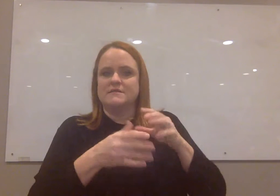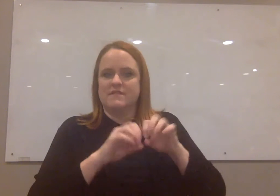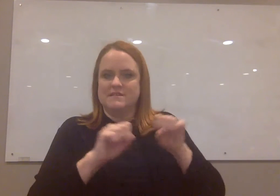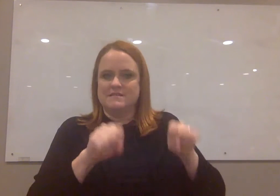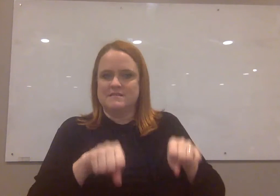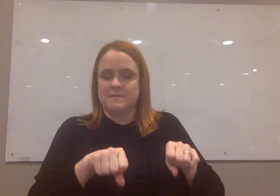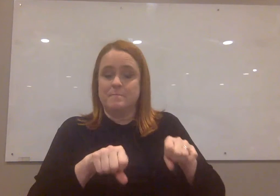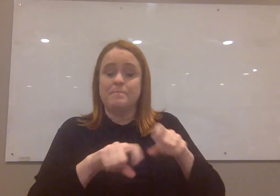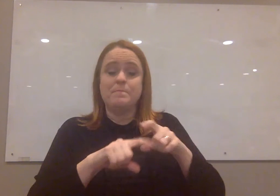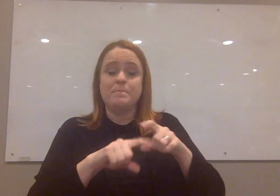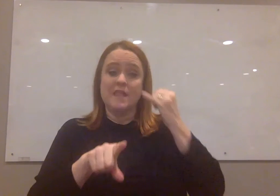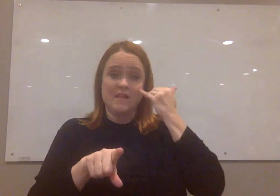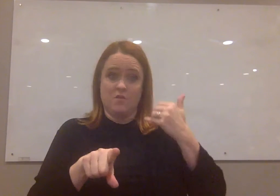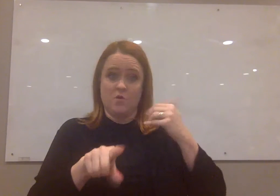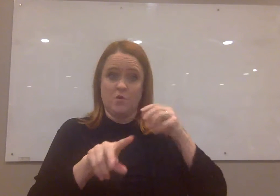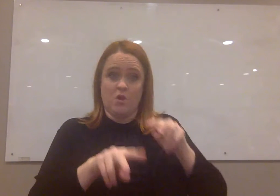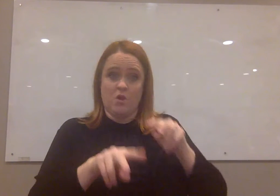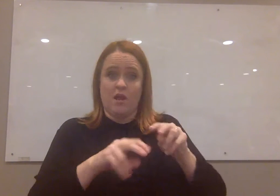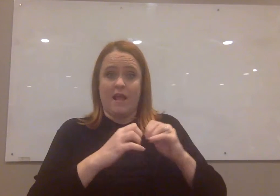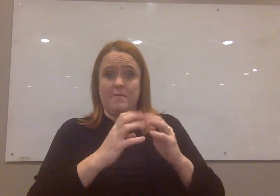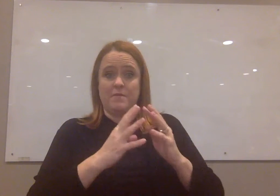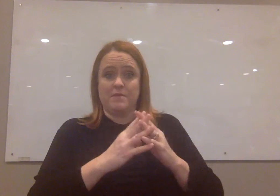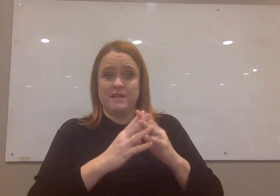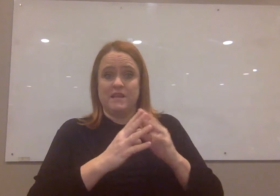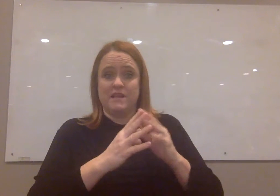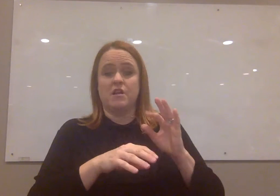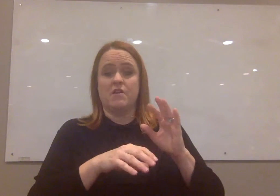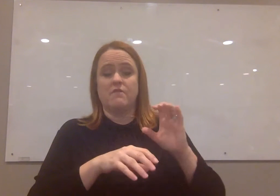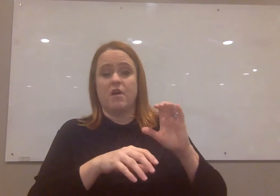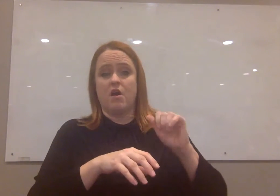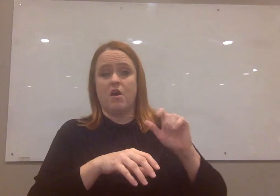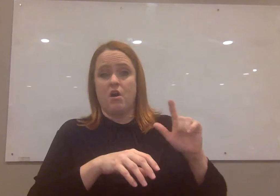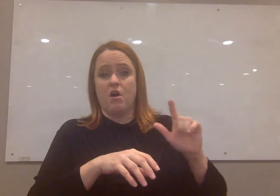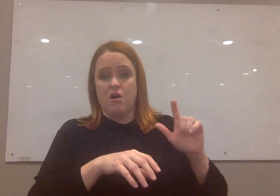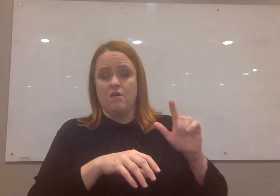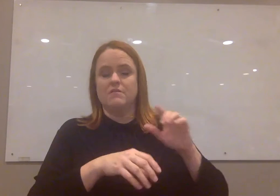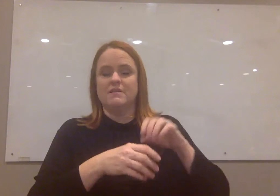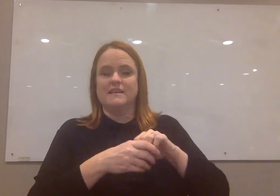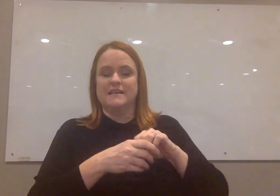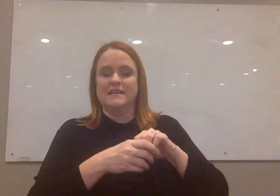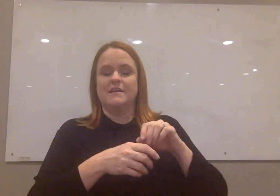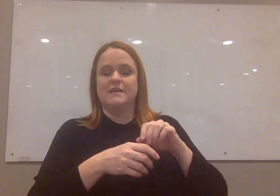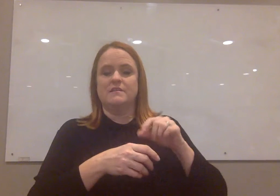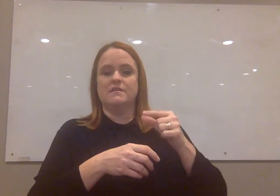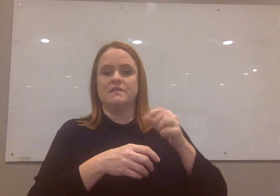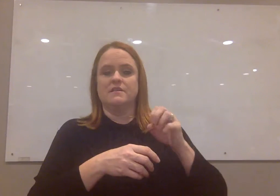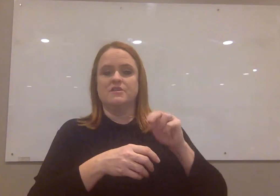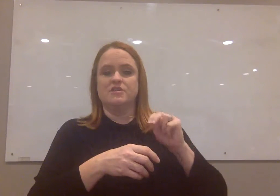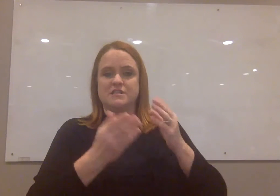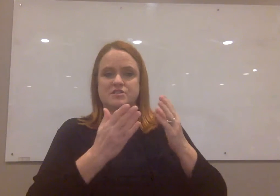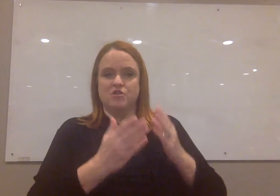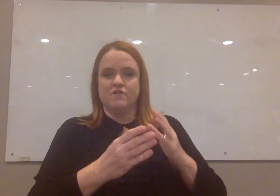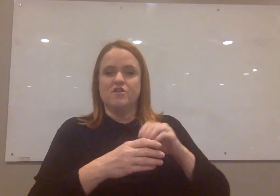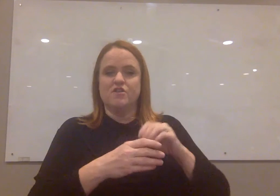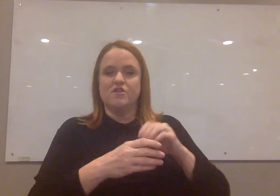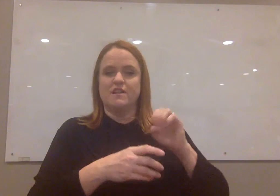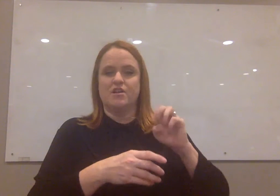implementation of call in GenServer in the Erlang standard library, it does